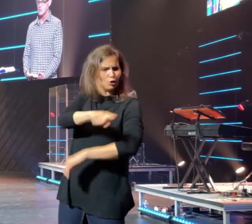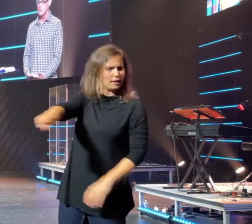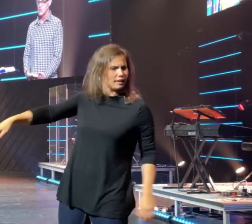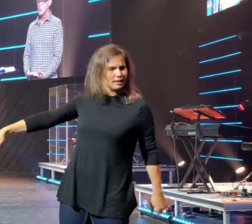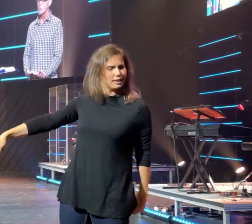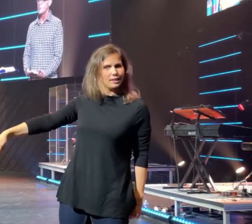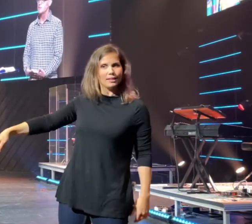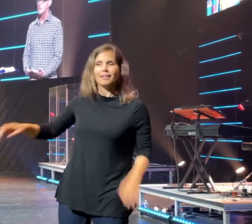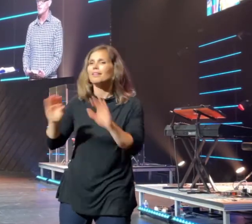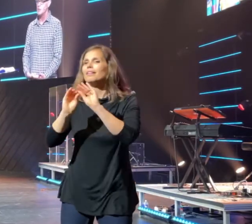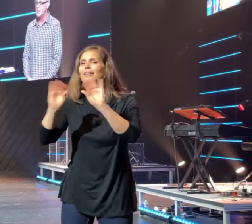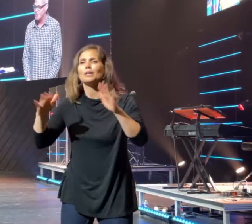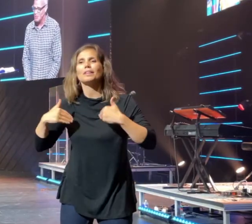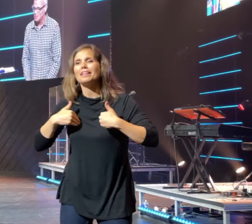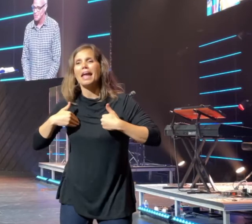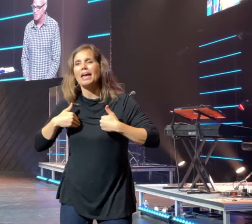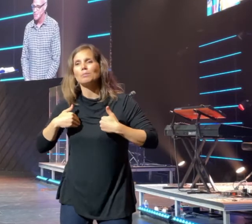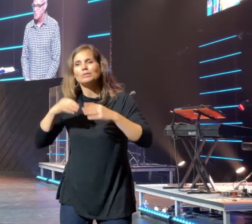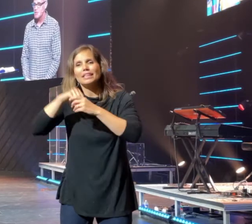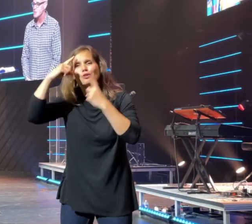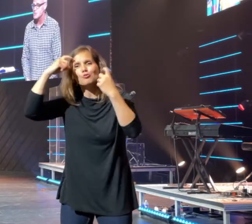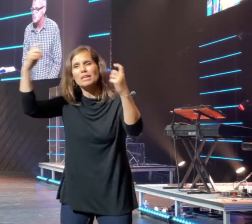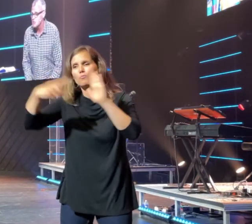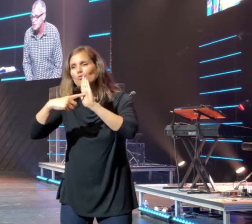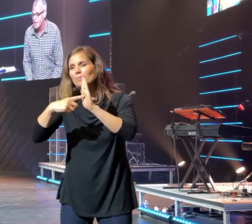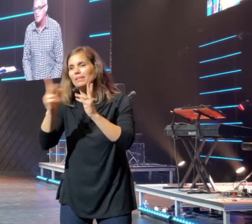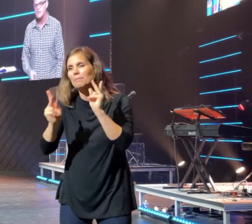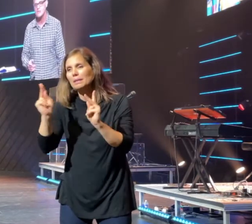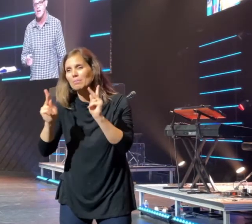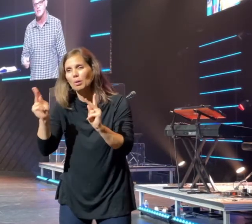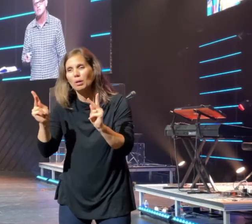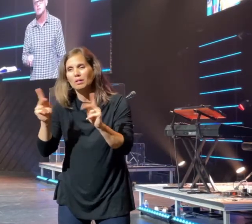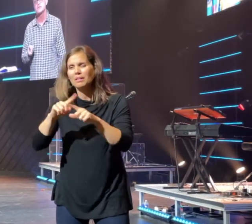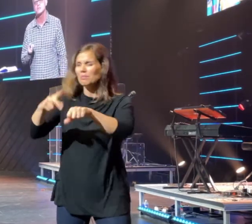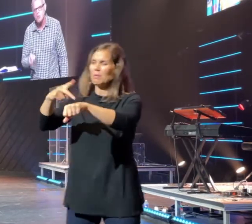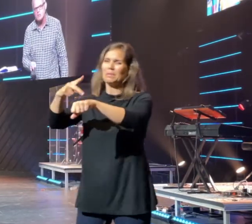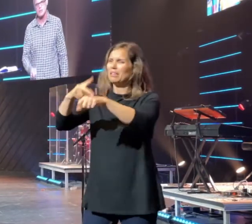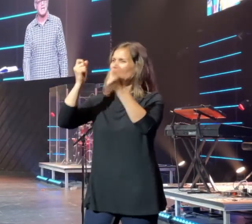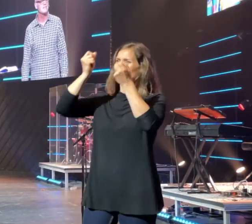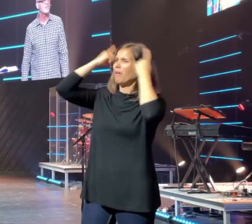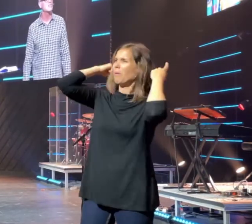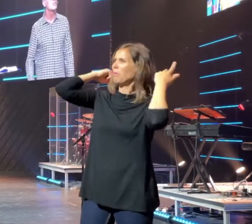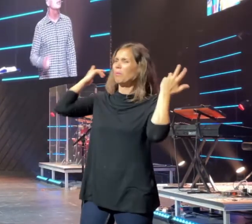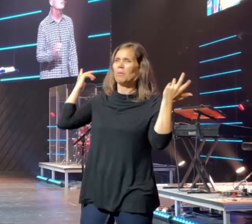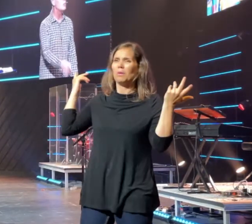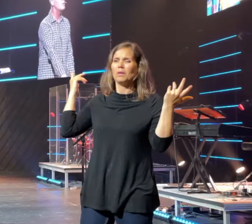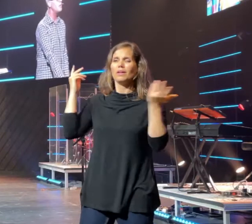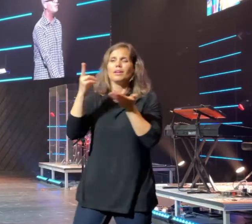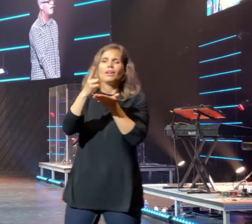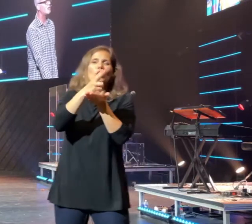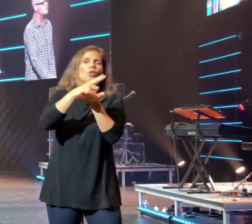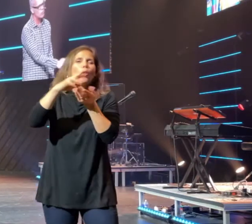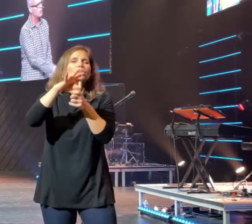animals were representing people. But Peter still didn't get it. And finally the Spirit spoke to him in Acts 10. It's just, when the